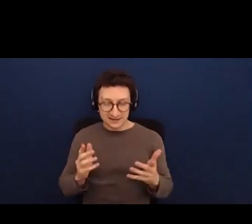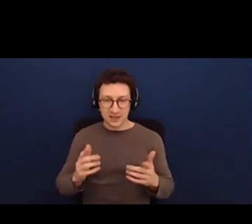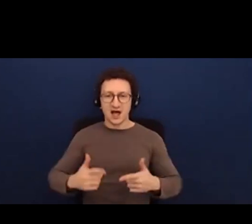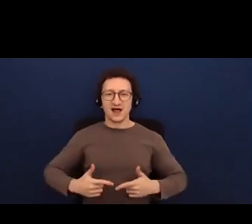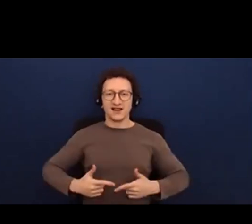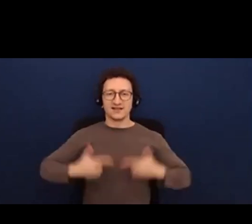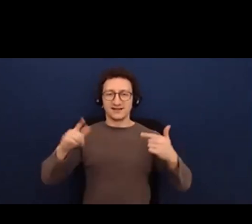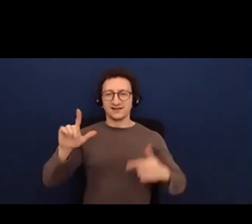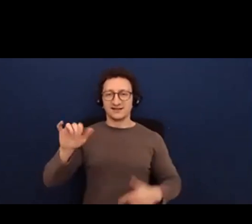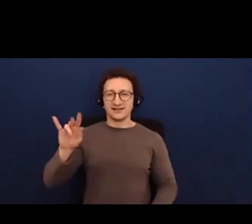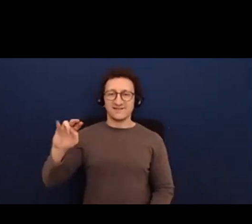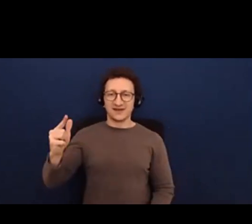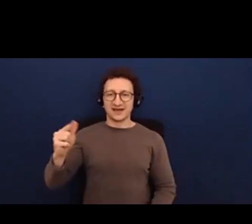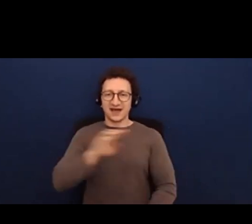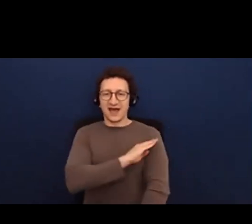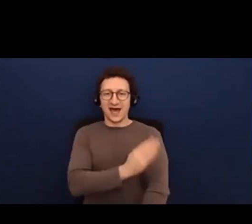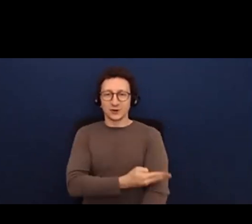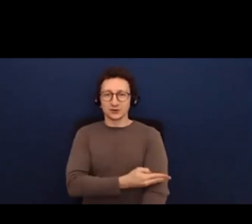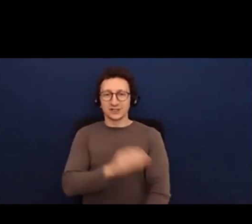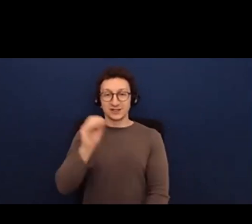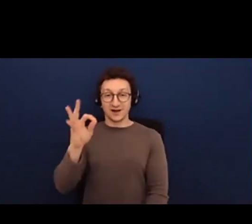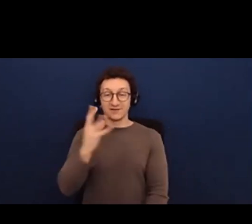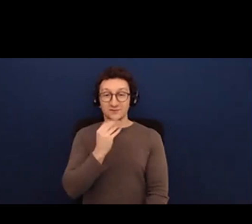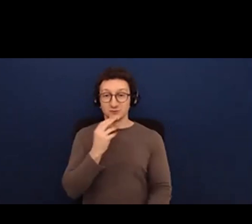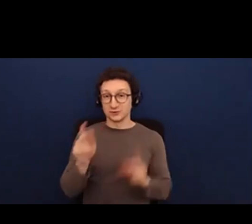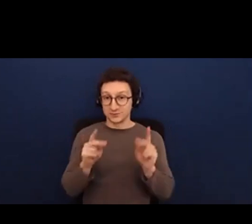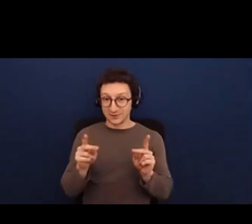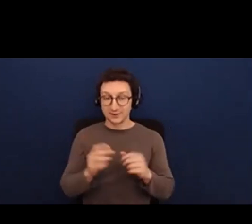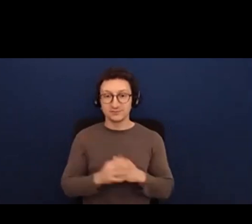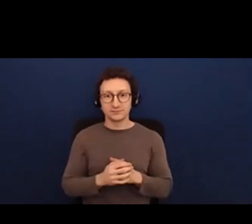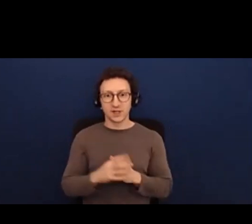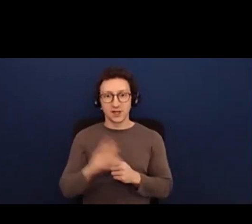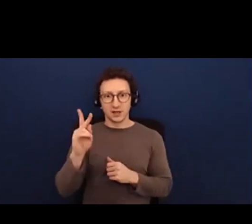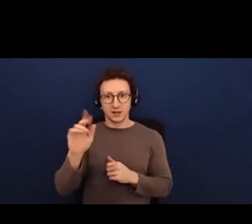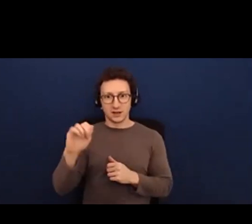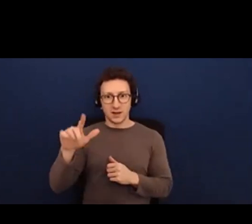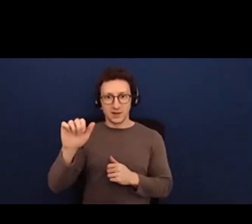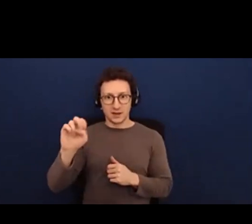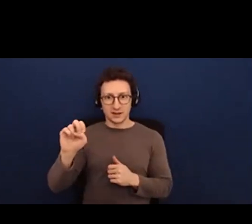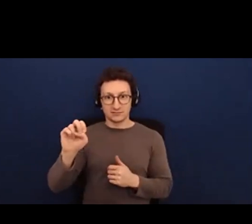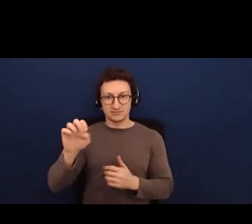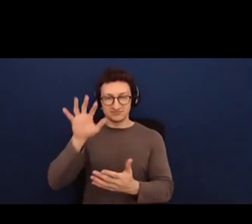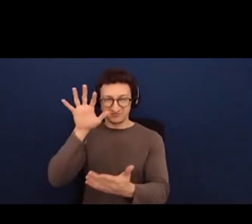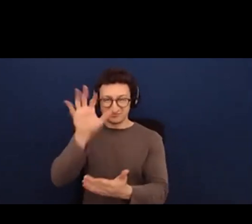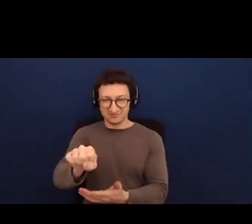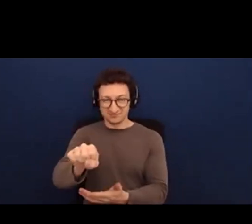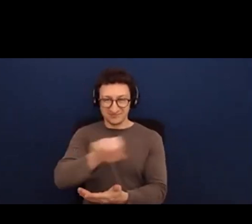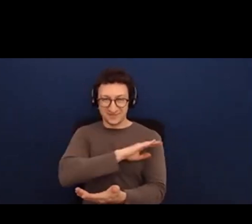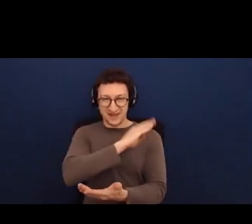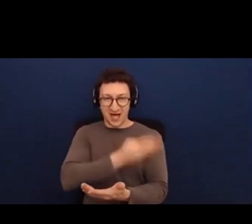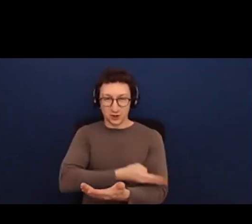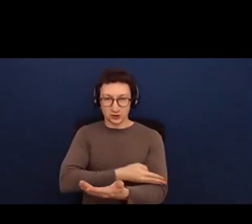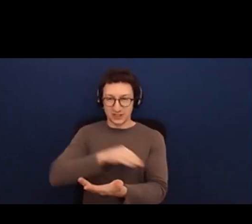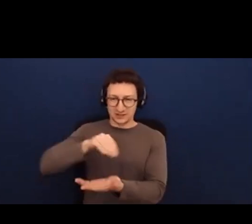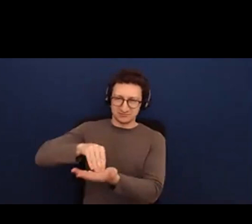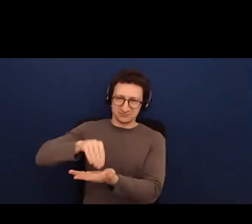Jewish people. And Kaplan was involved in preserving that energy and in nurturing that energy. And